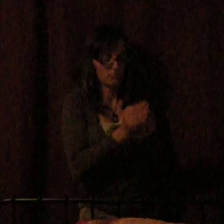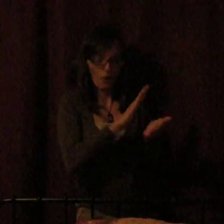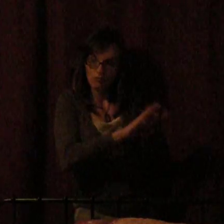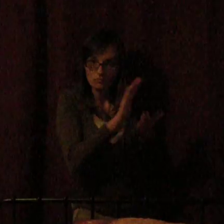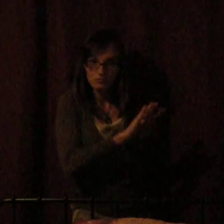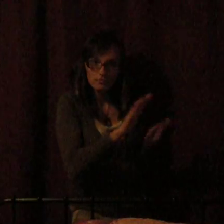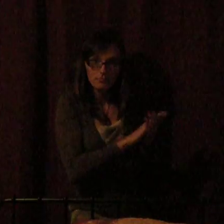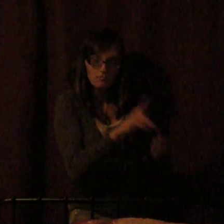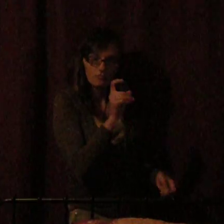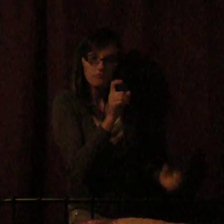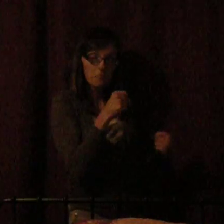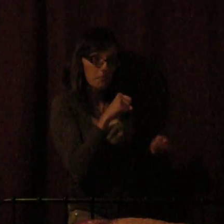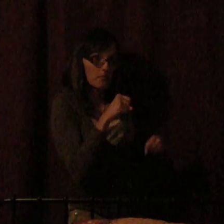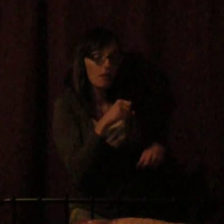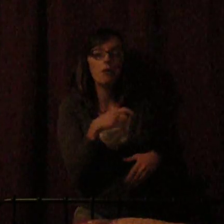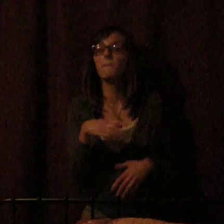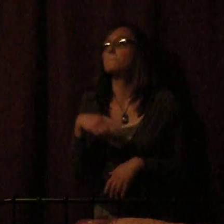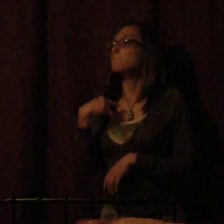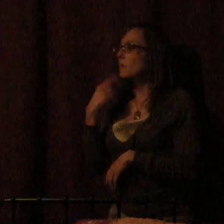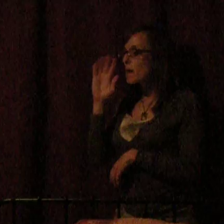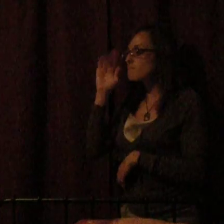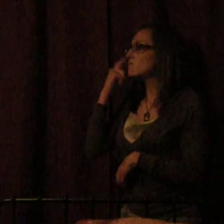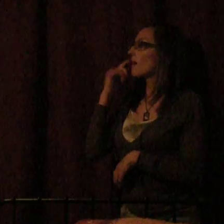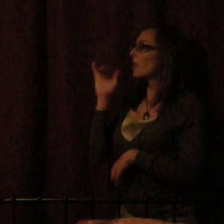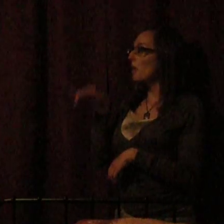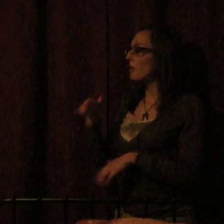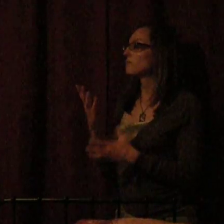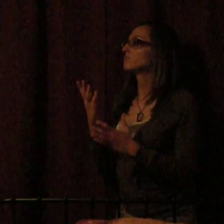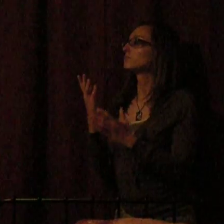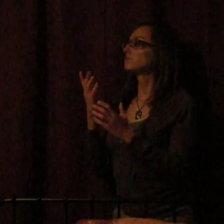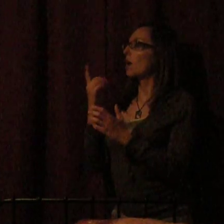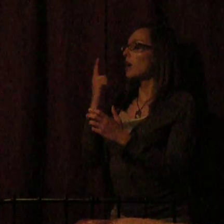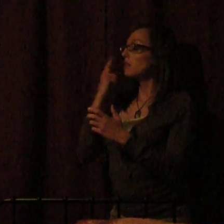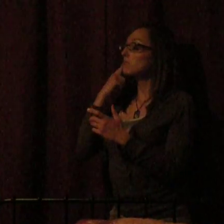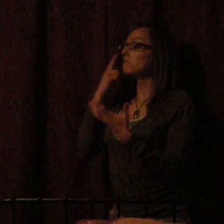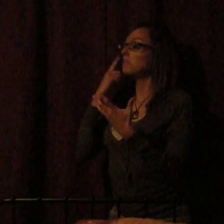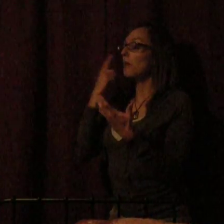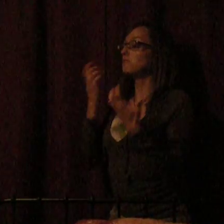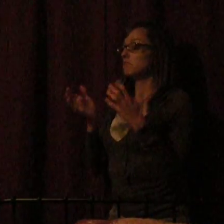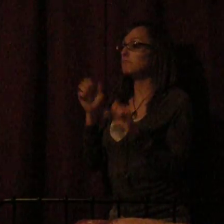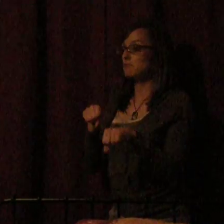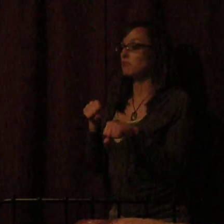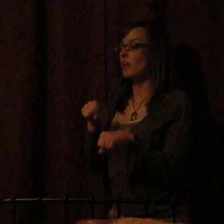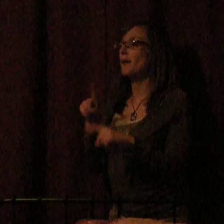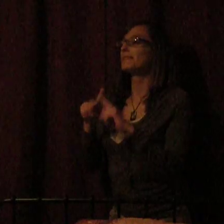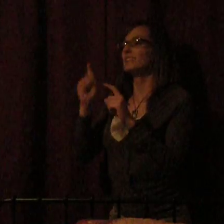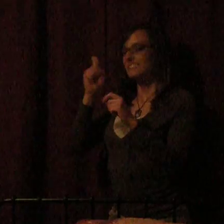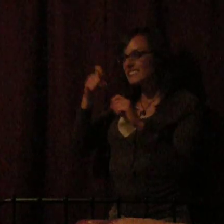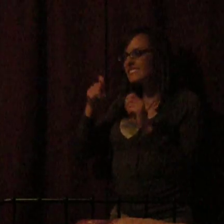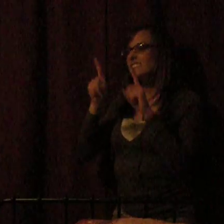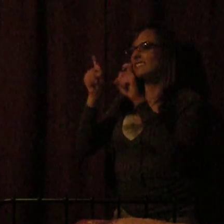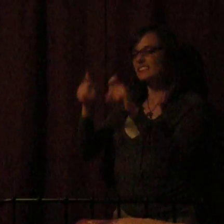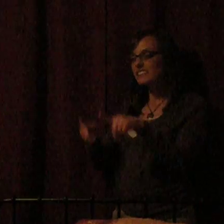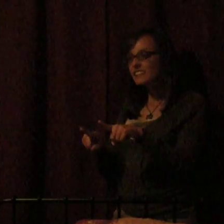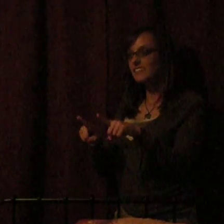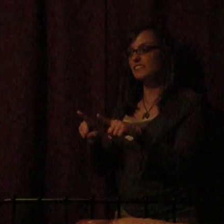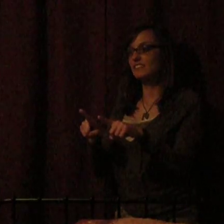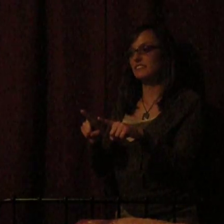I haven't thought about that. It sounds feasible to me, but I think we would have to do some tests in the laboratory. I'm not sure about if you